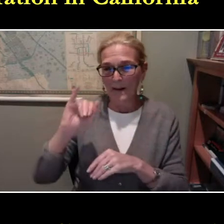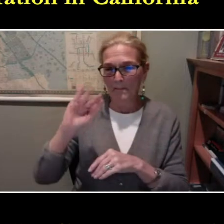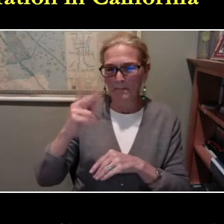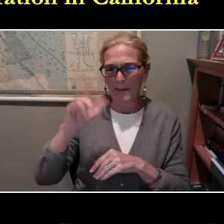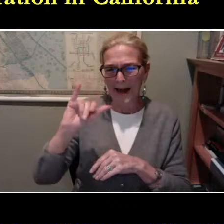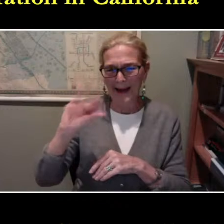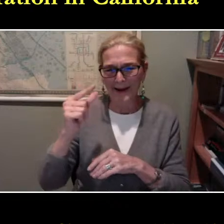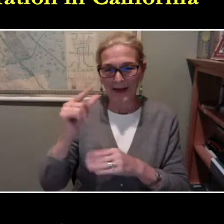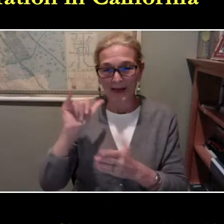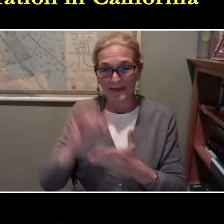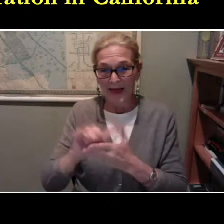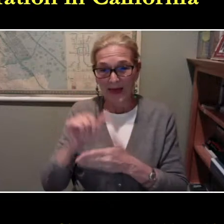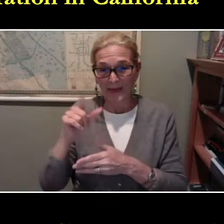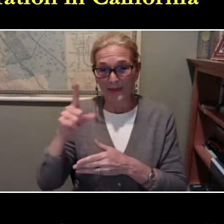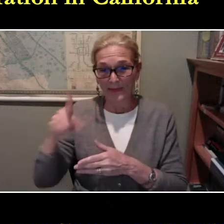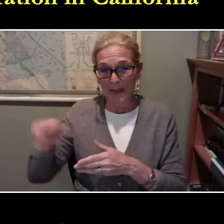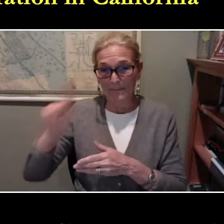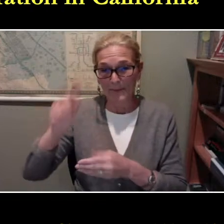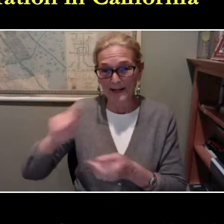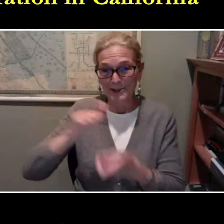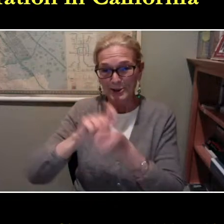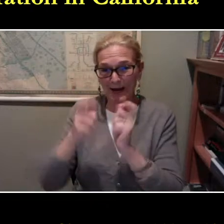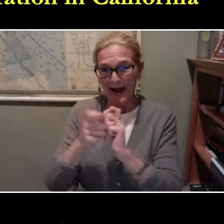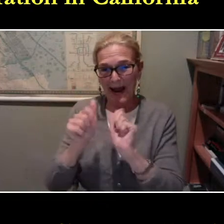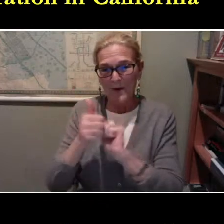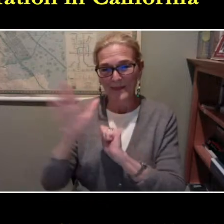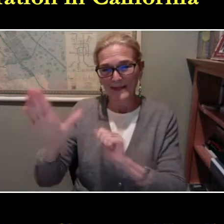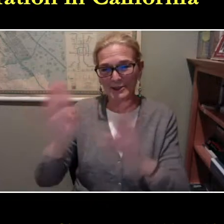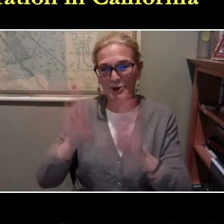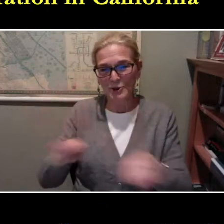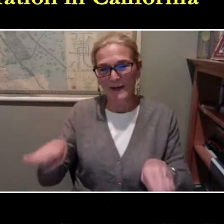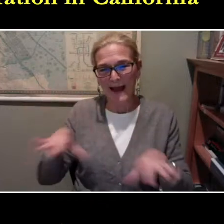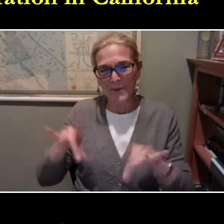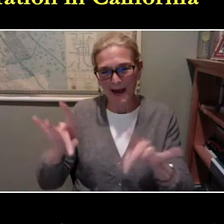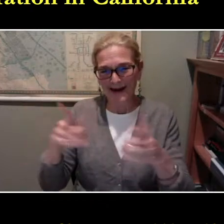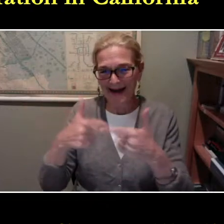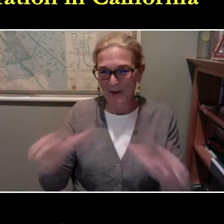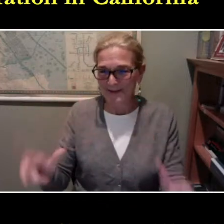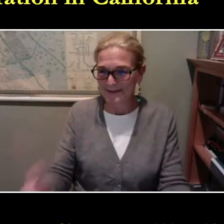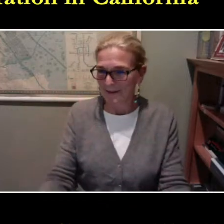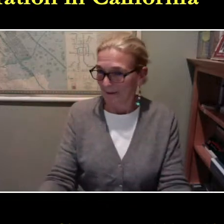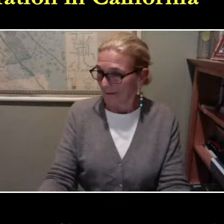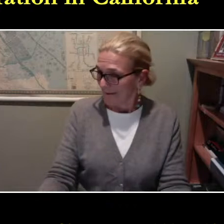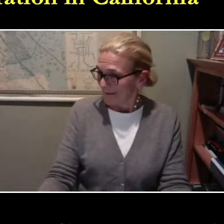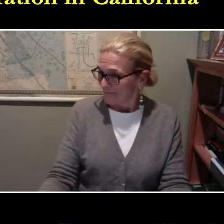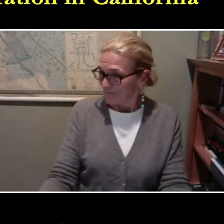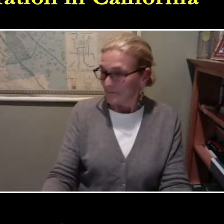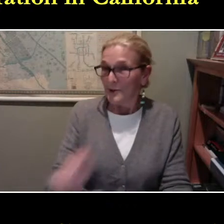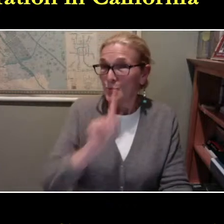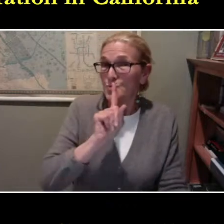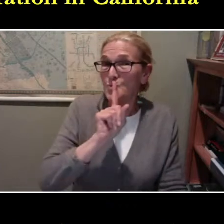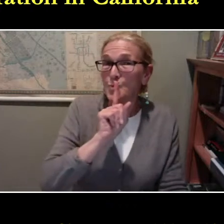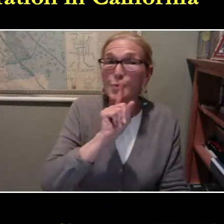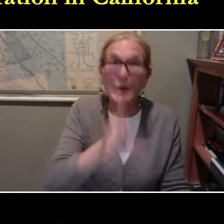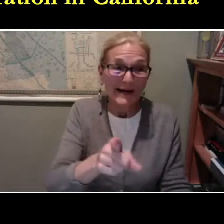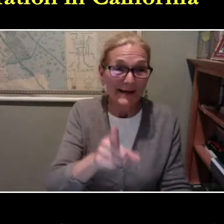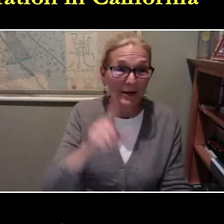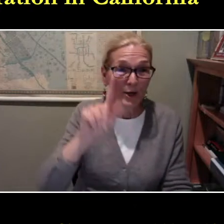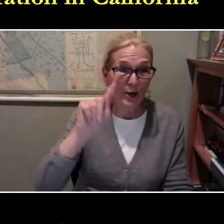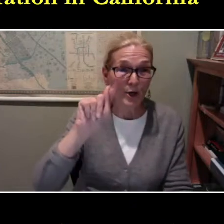acquisition without implying that they must change how their children acquire